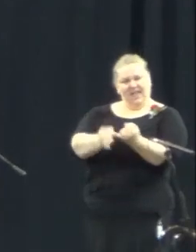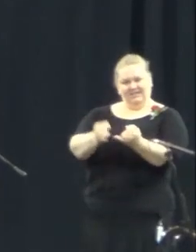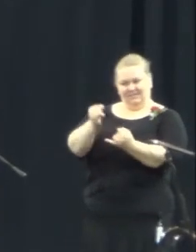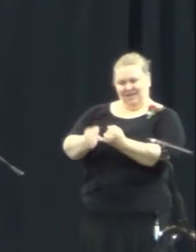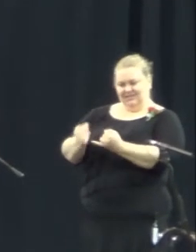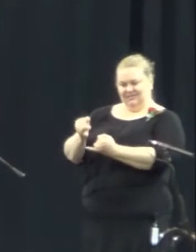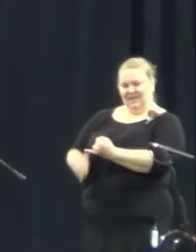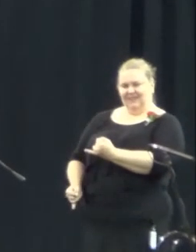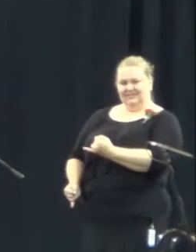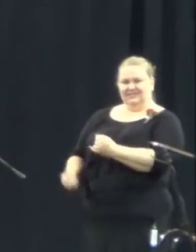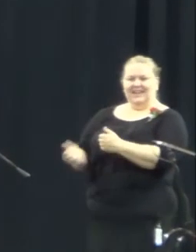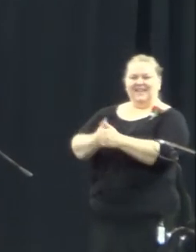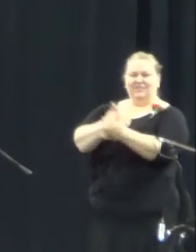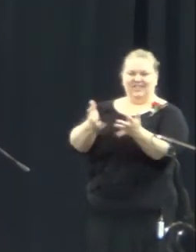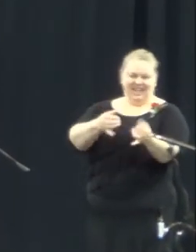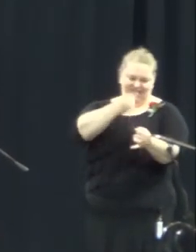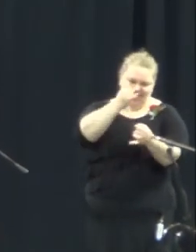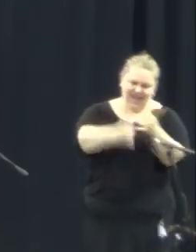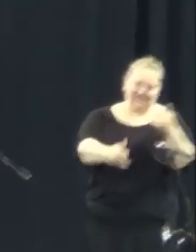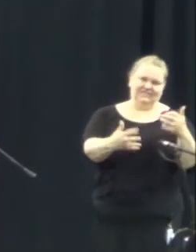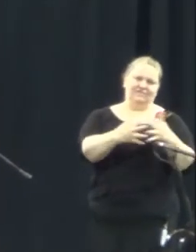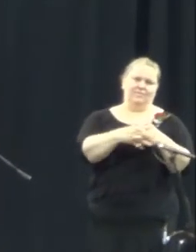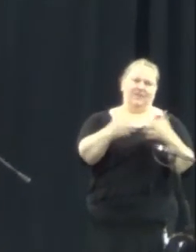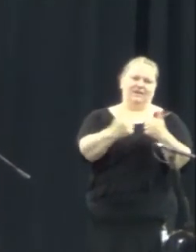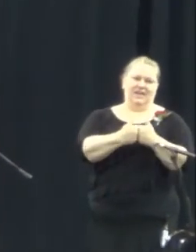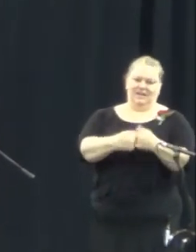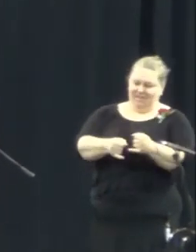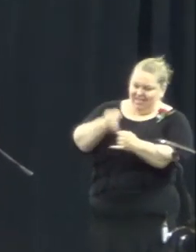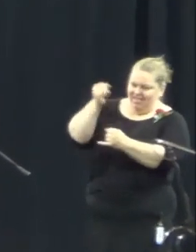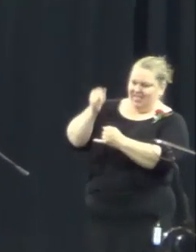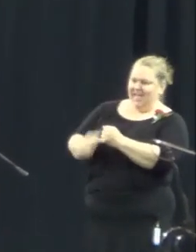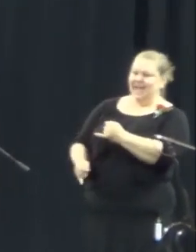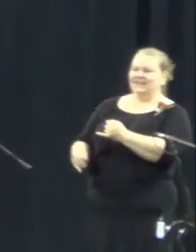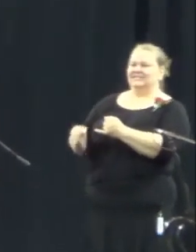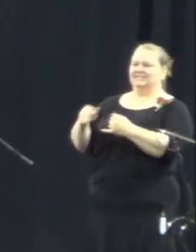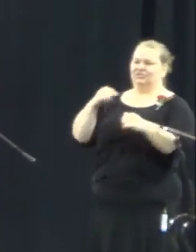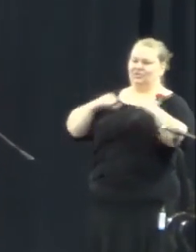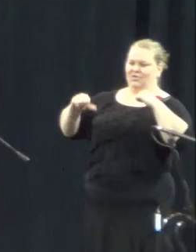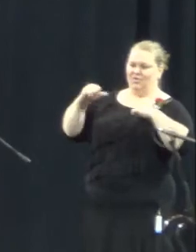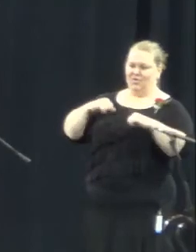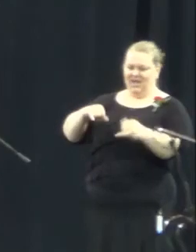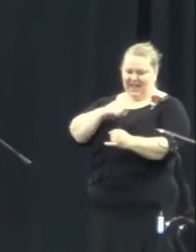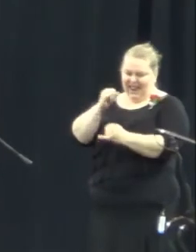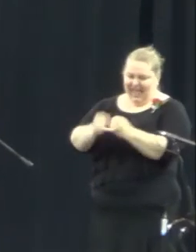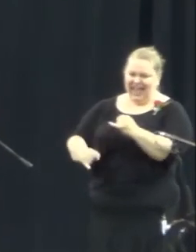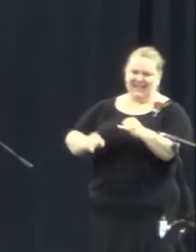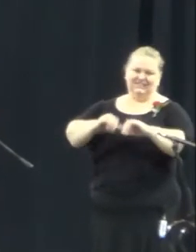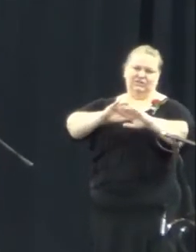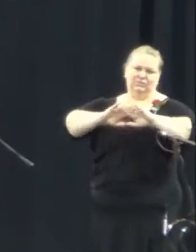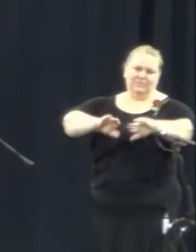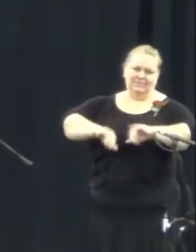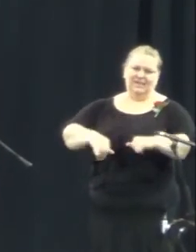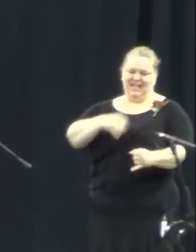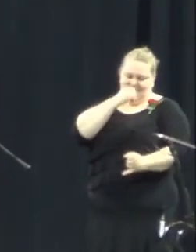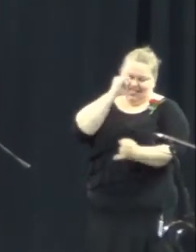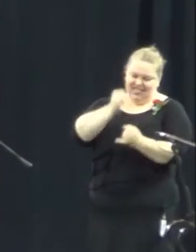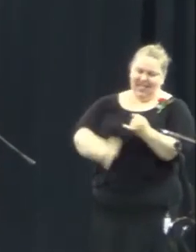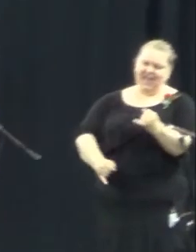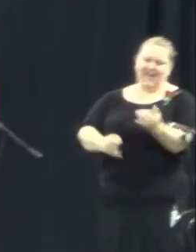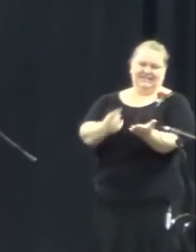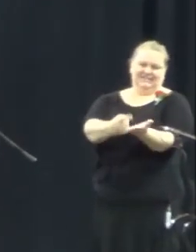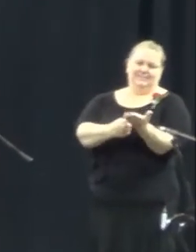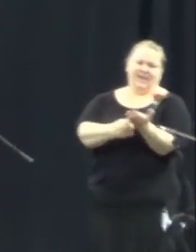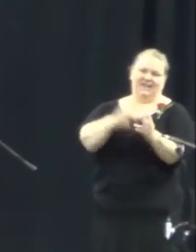it. Our last football game, our last show choir show, our last swim meet, our last